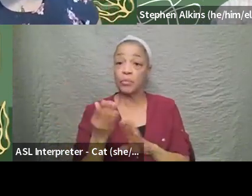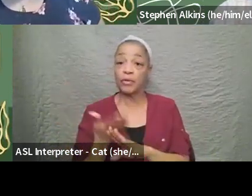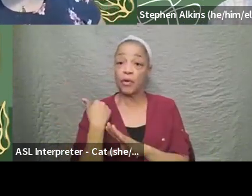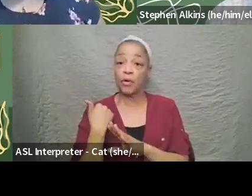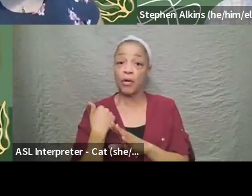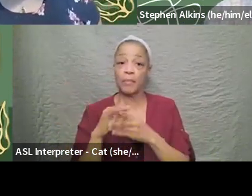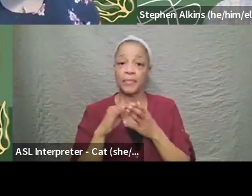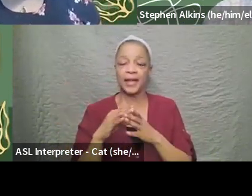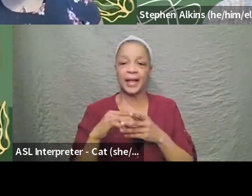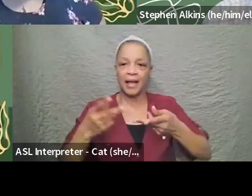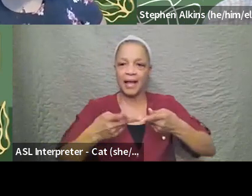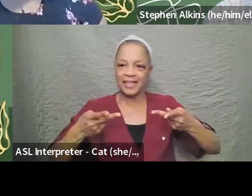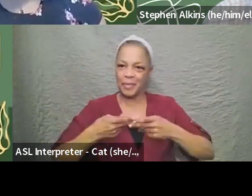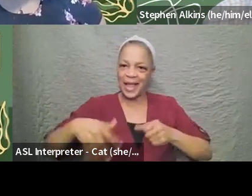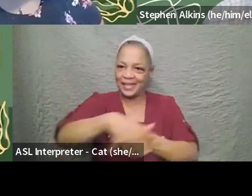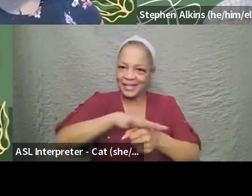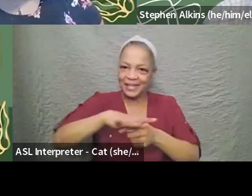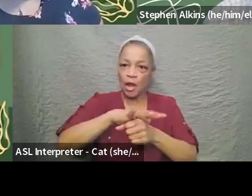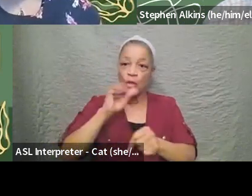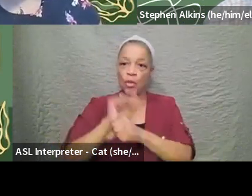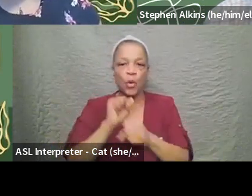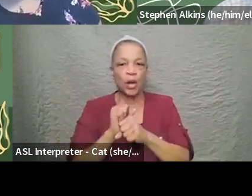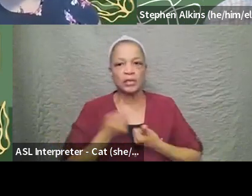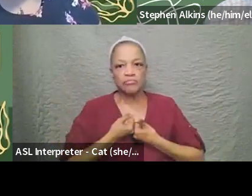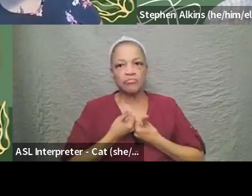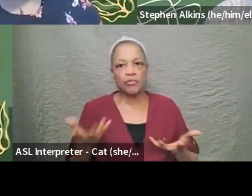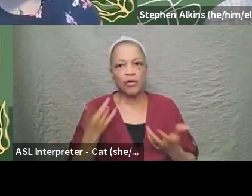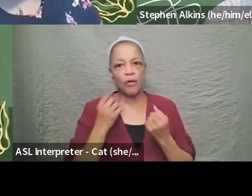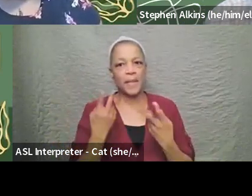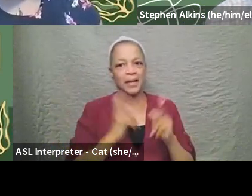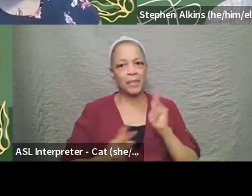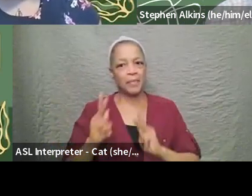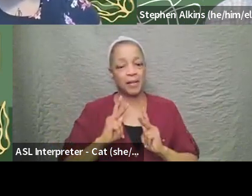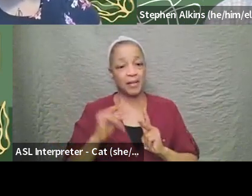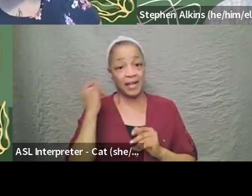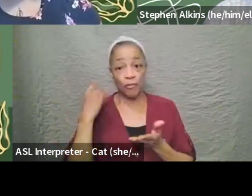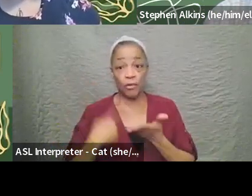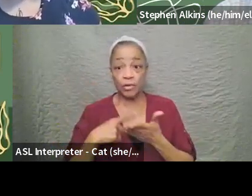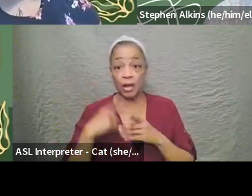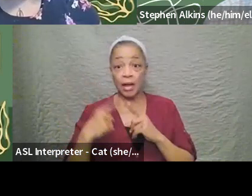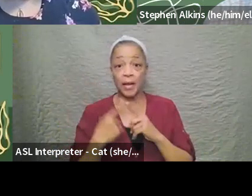counter space, the work is taxing for many folks, especially if we're talking about